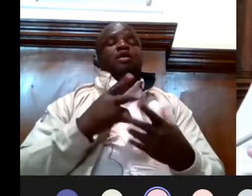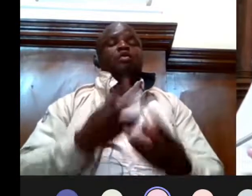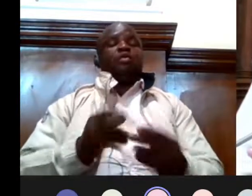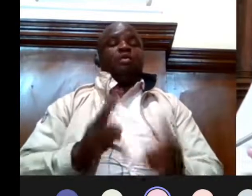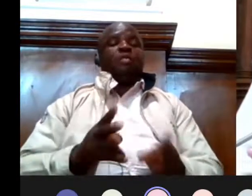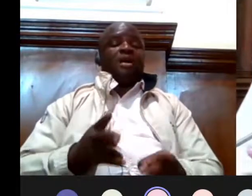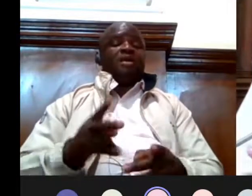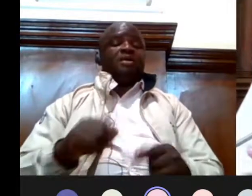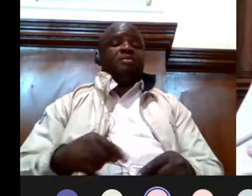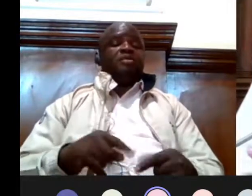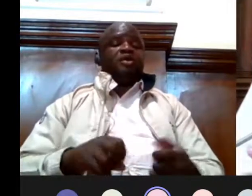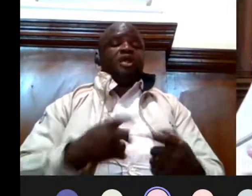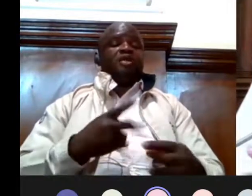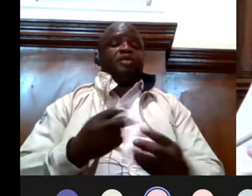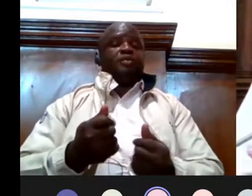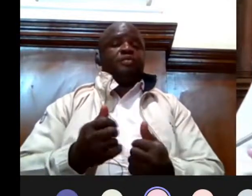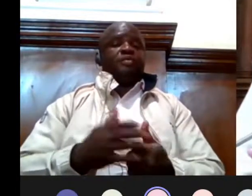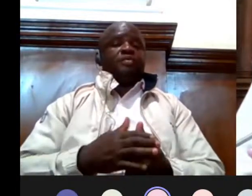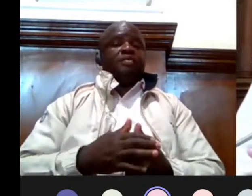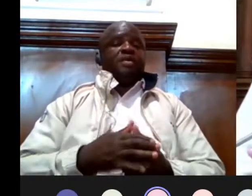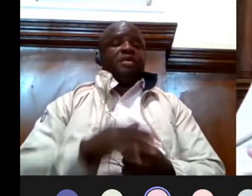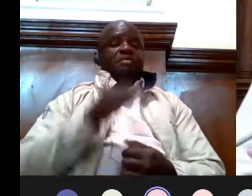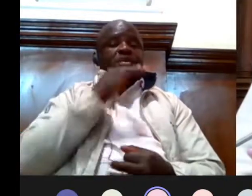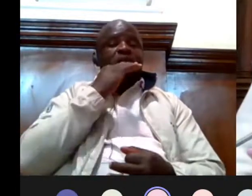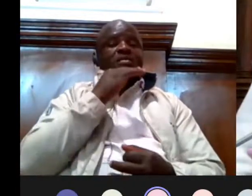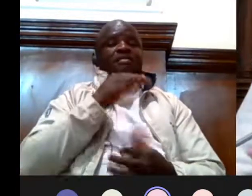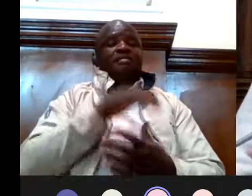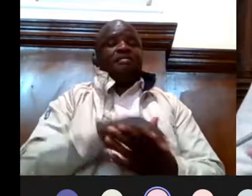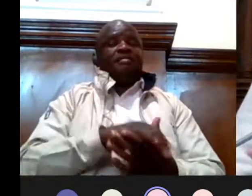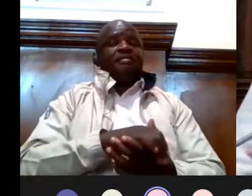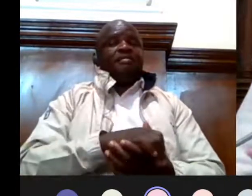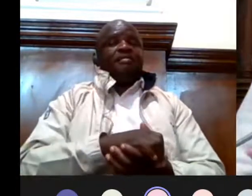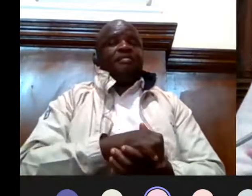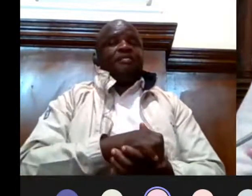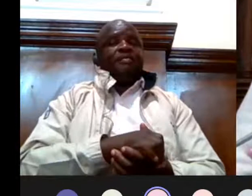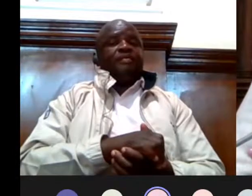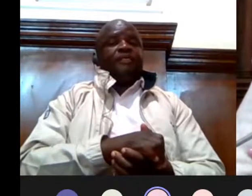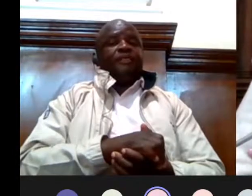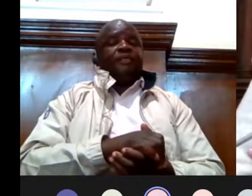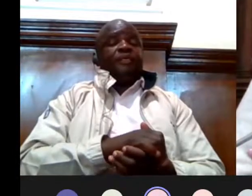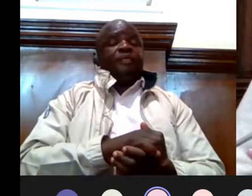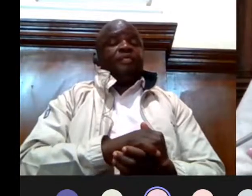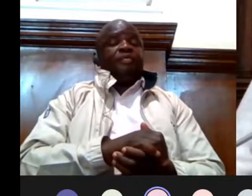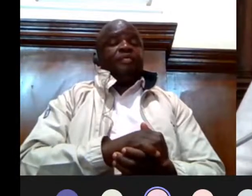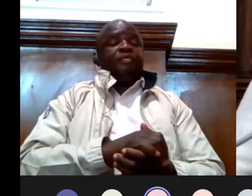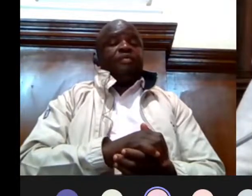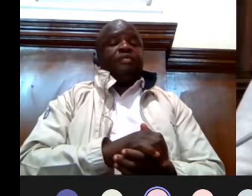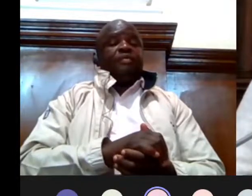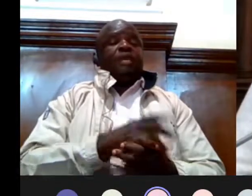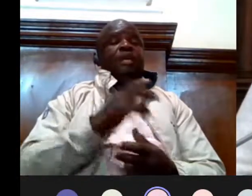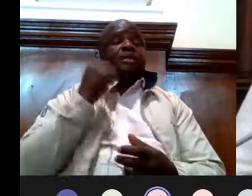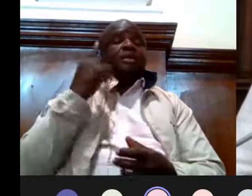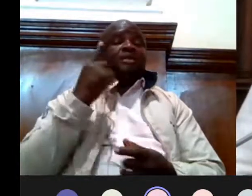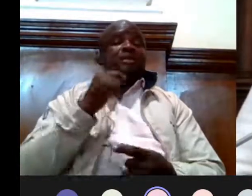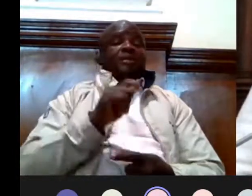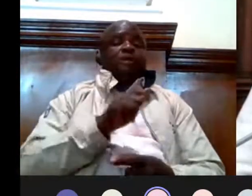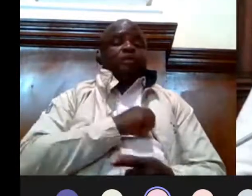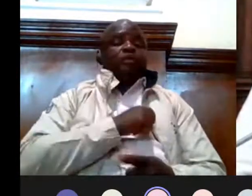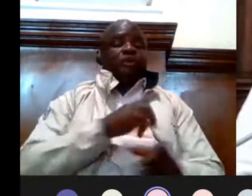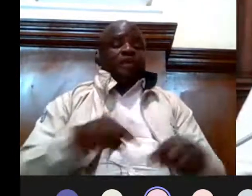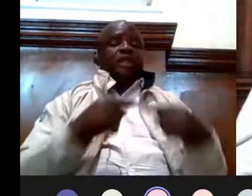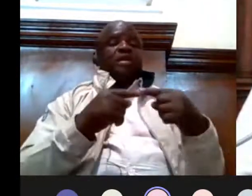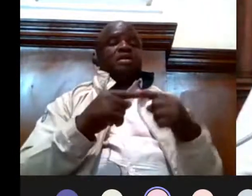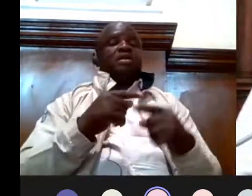implies understanding the reality that as the global